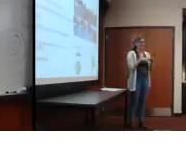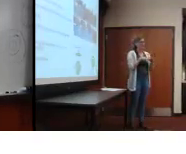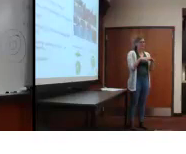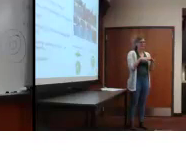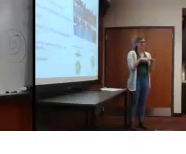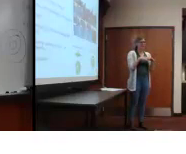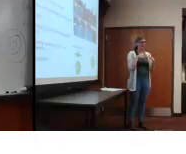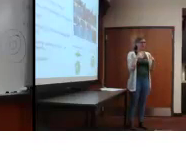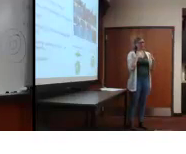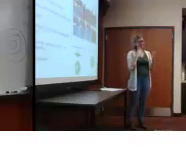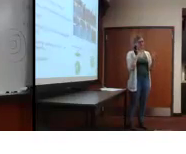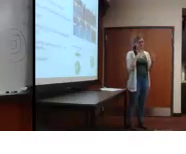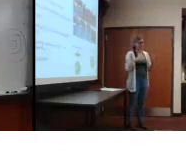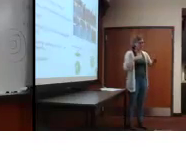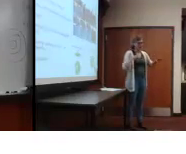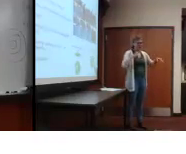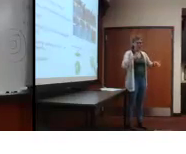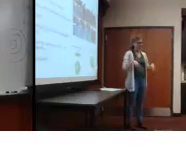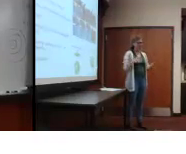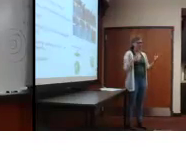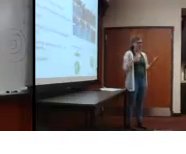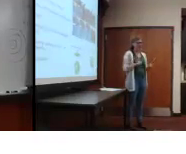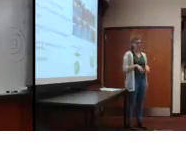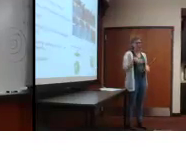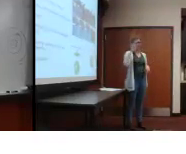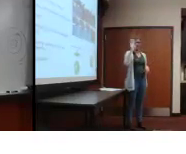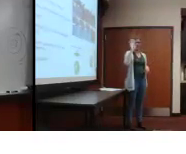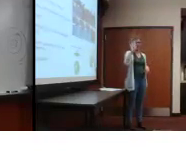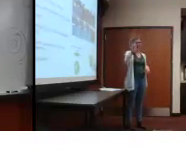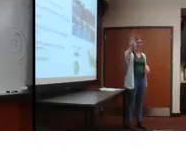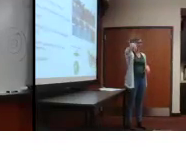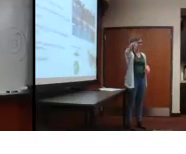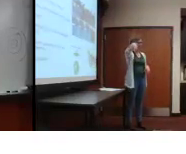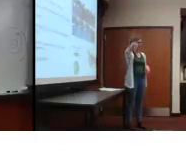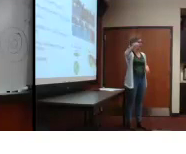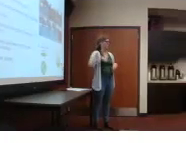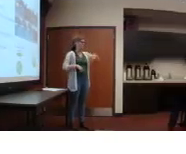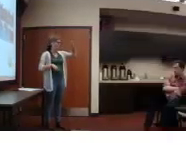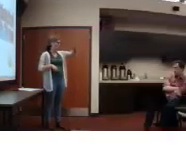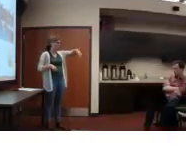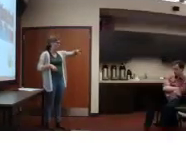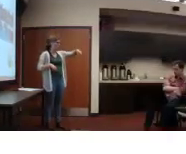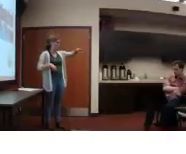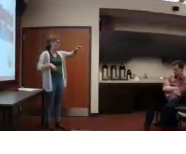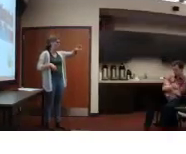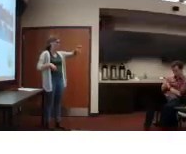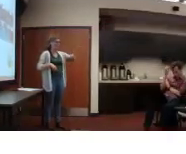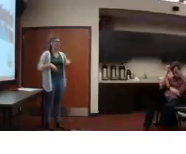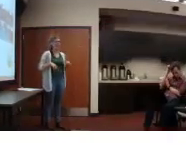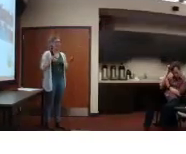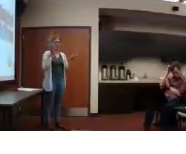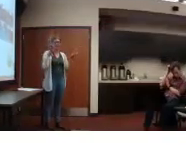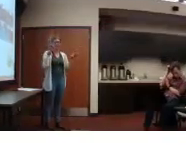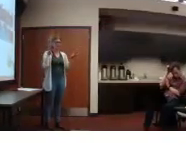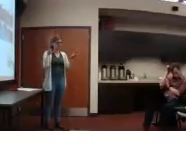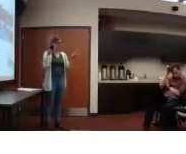can imagine in the perhaps simplest form, this is, I'm talking about Lisa, and I set up Lisa over here, and I'm talking about Mary, and I set up Mary over